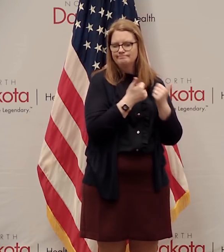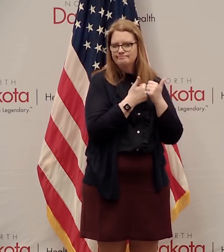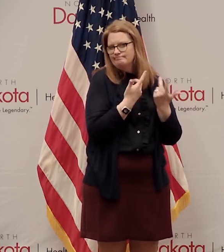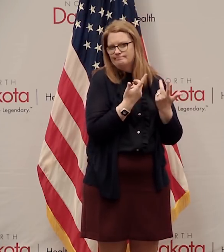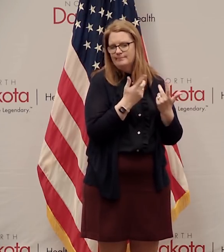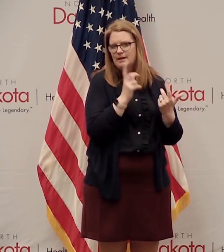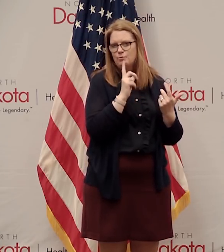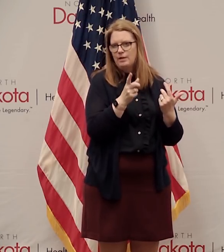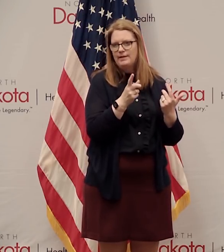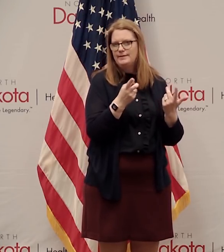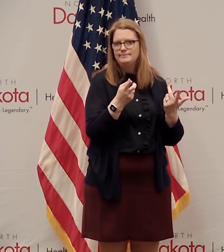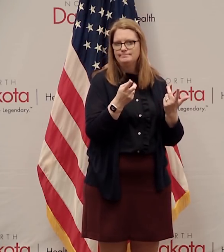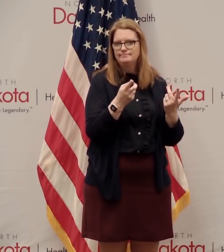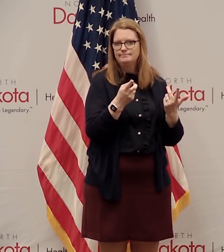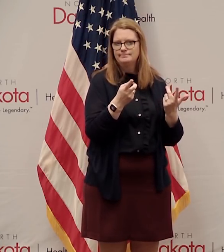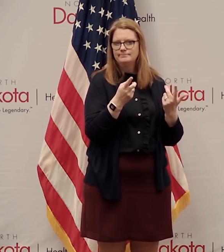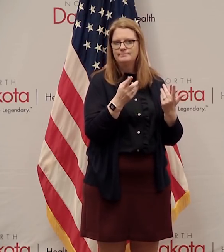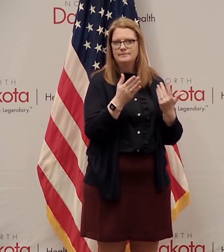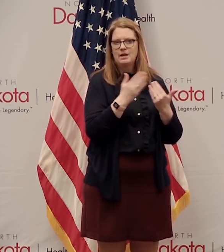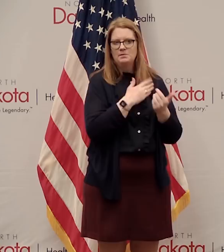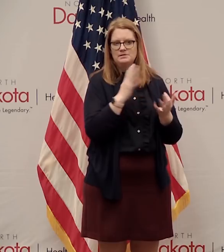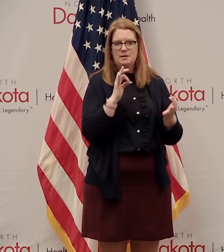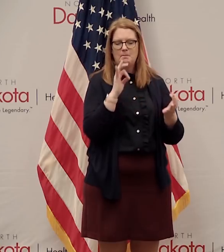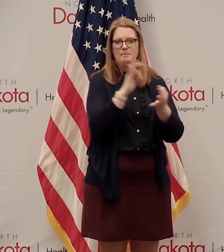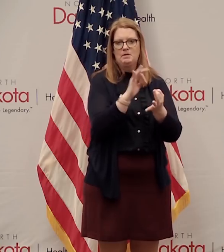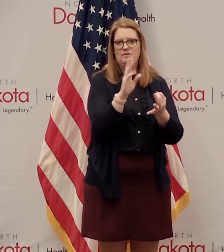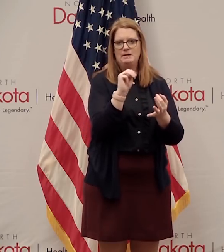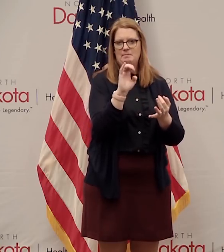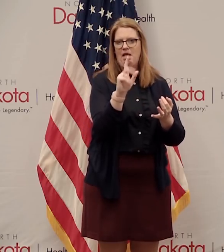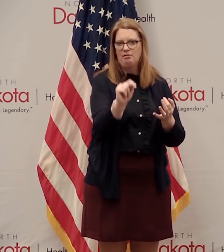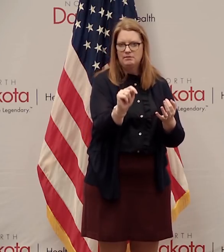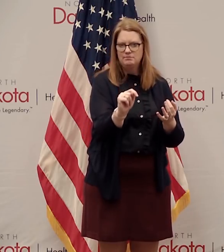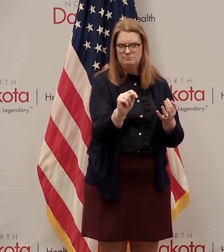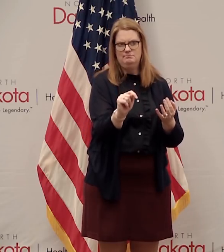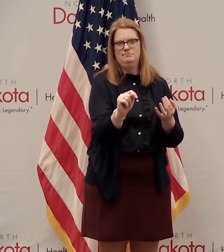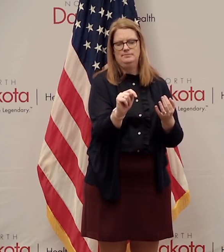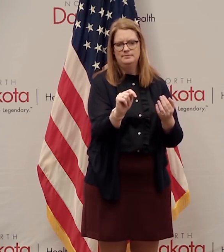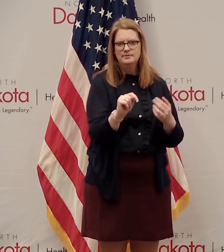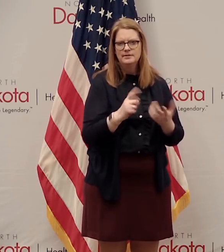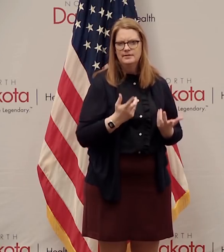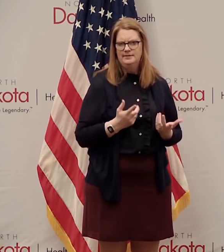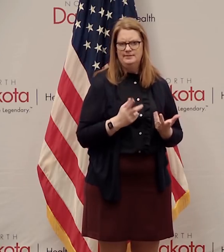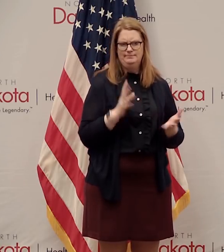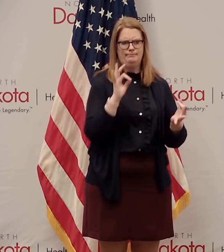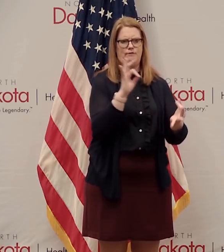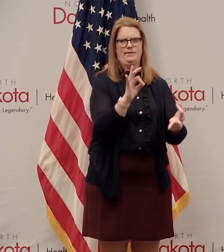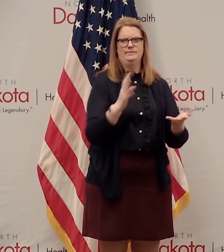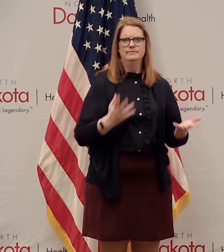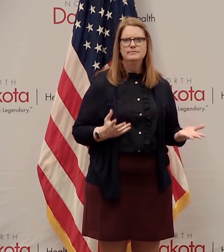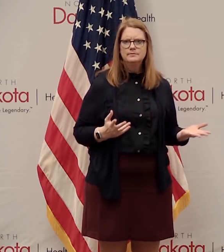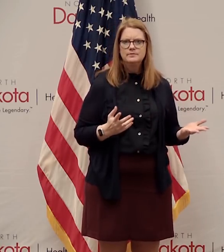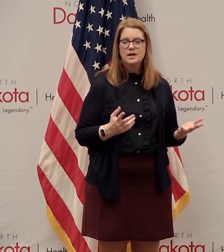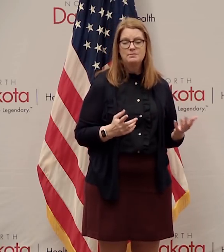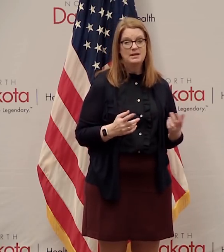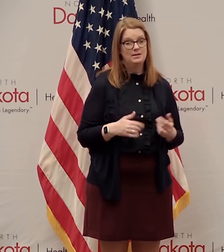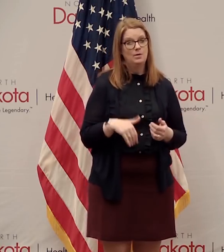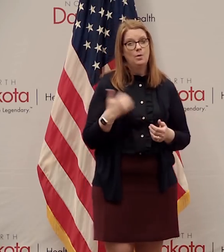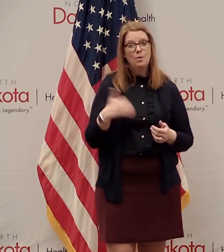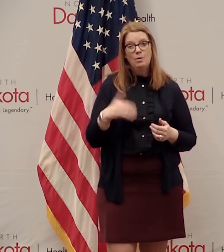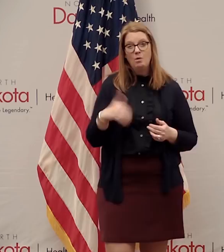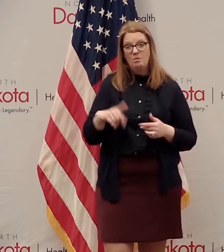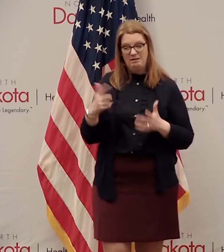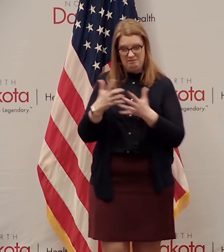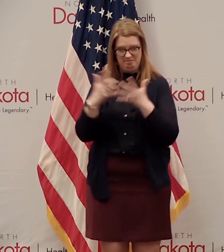as we've had, a near perfect melt. I mean, we had record fall conditions, and we could have been in for a